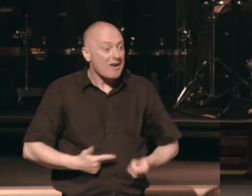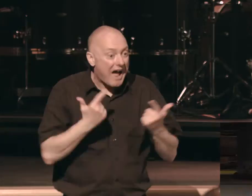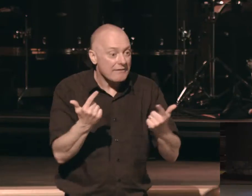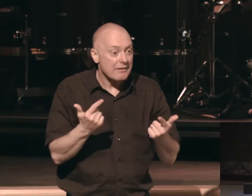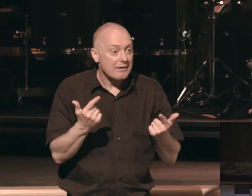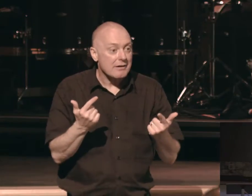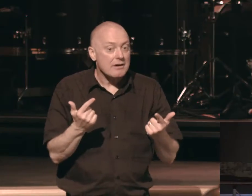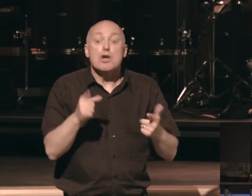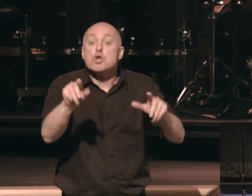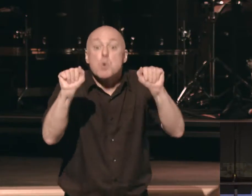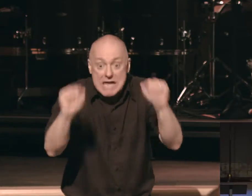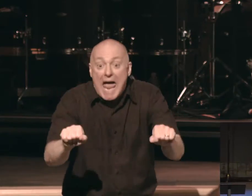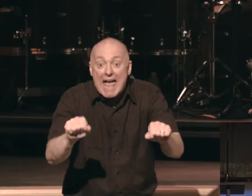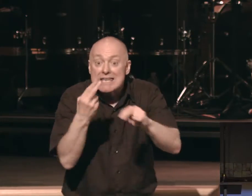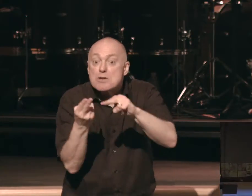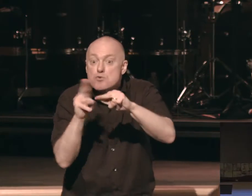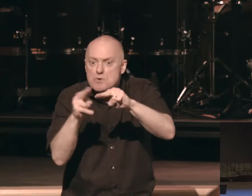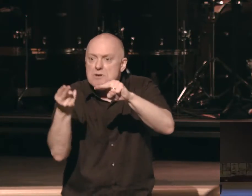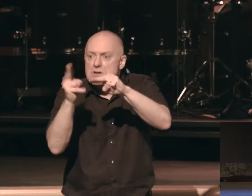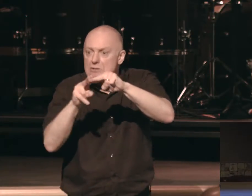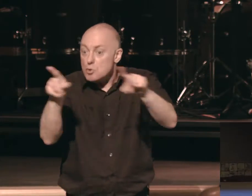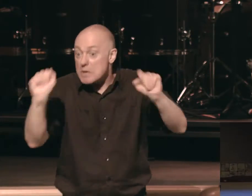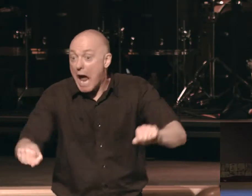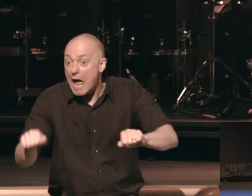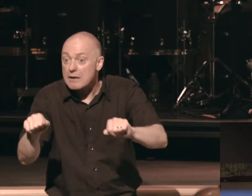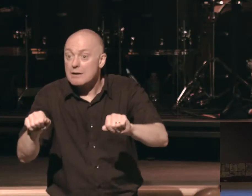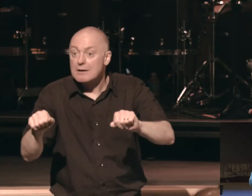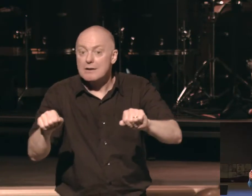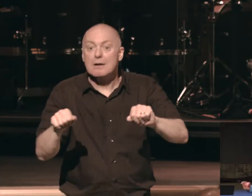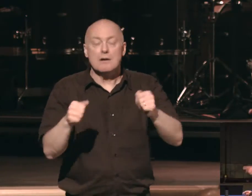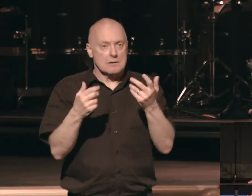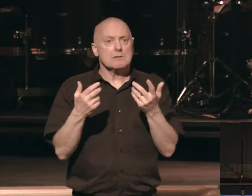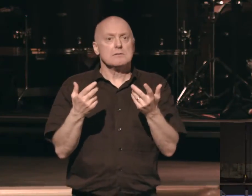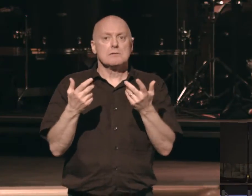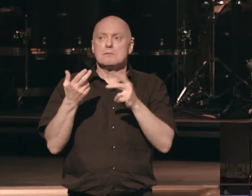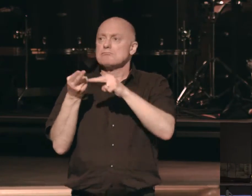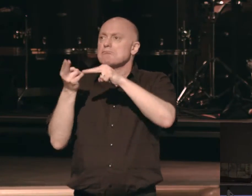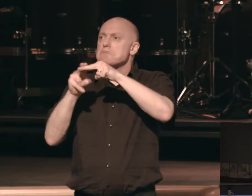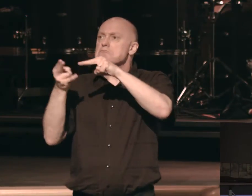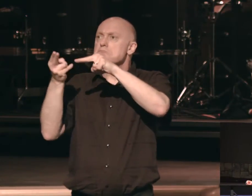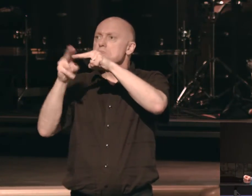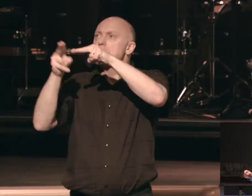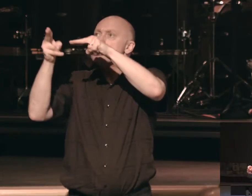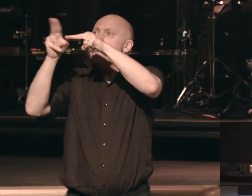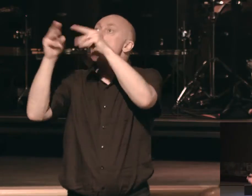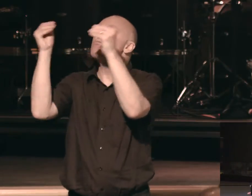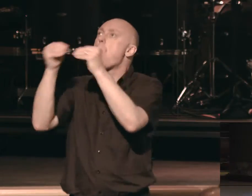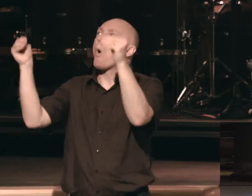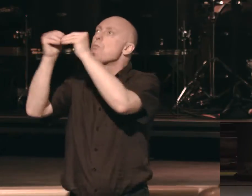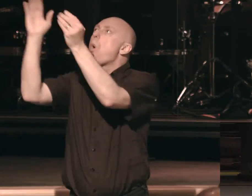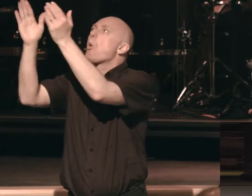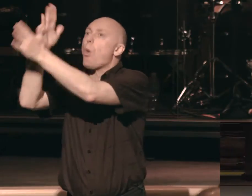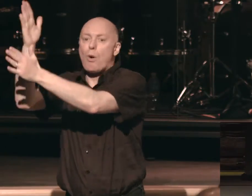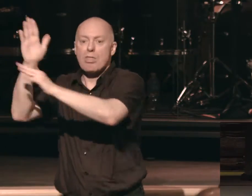get to the place increasingly where you are actually delighting more when he gets glory than when